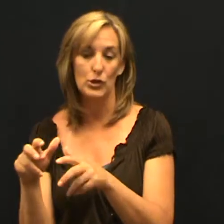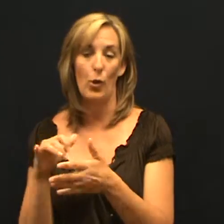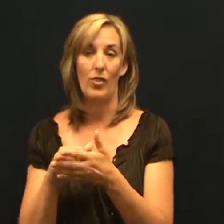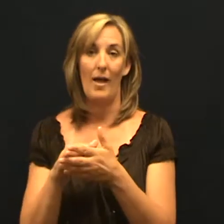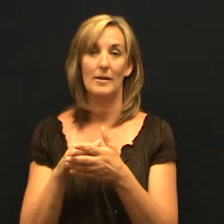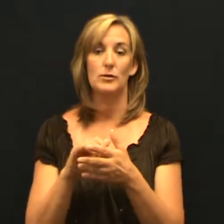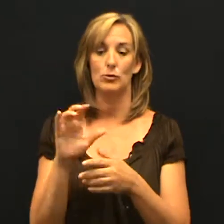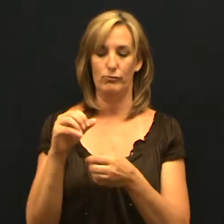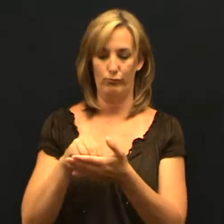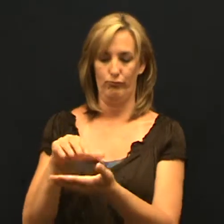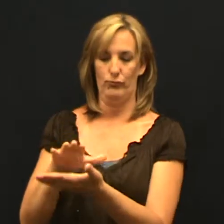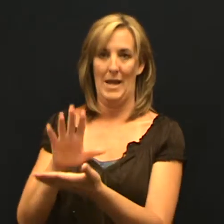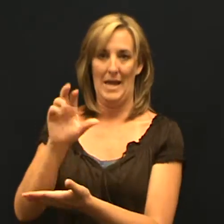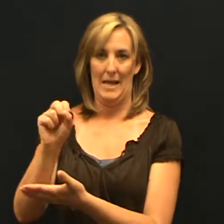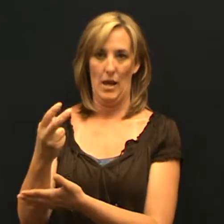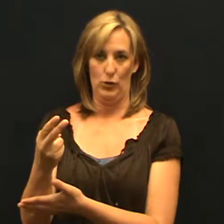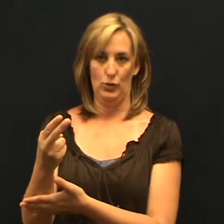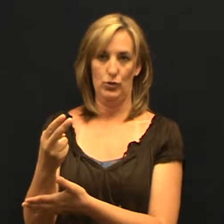that the treasury stock